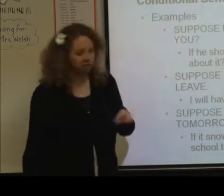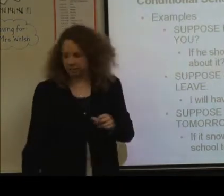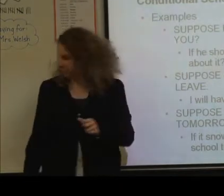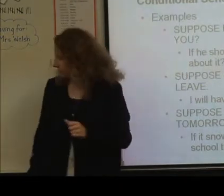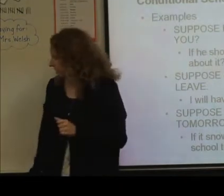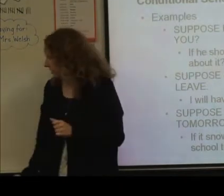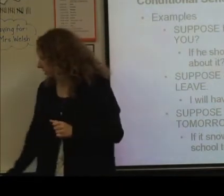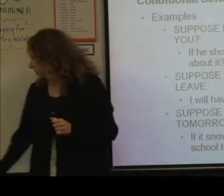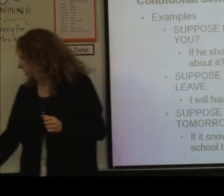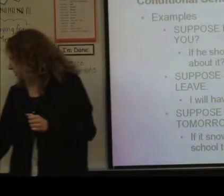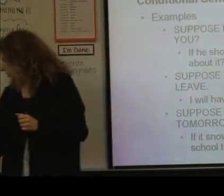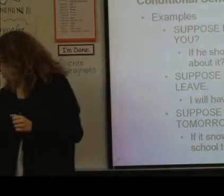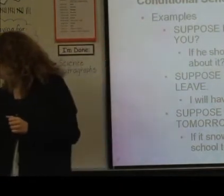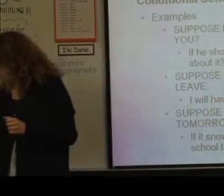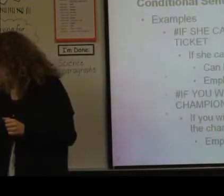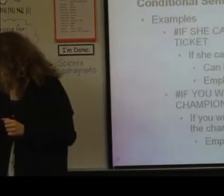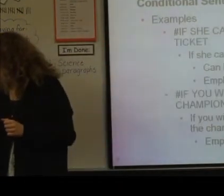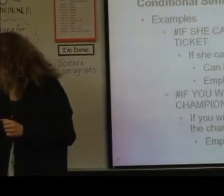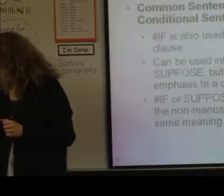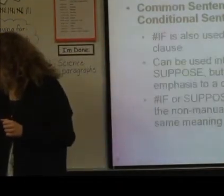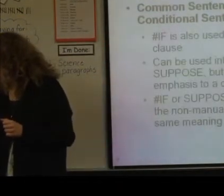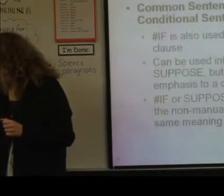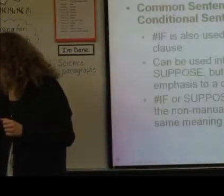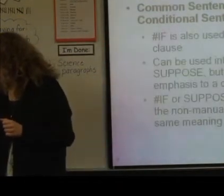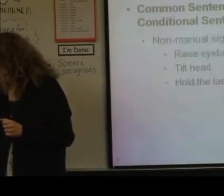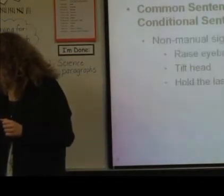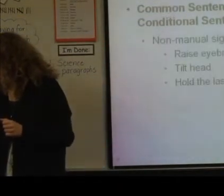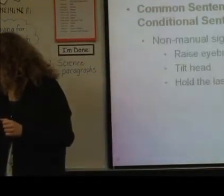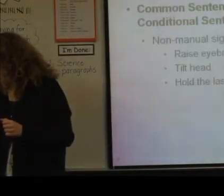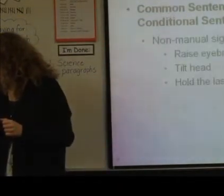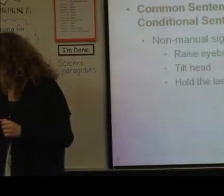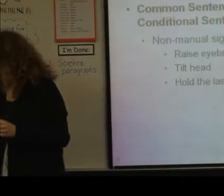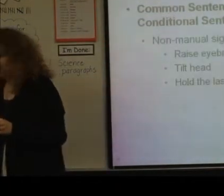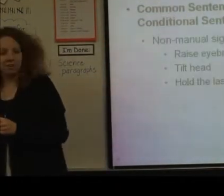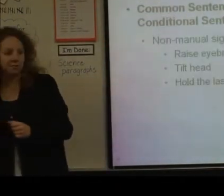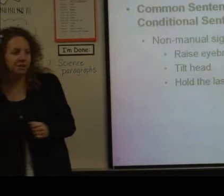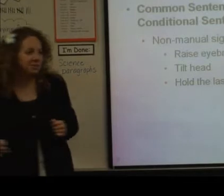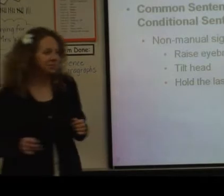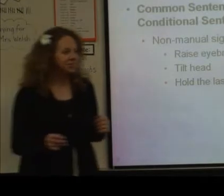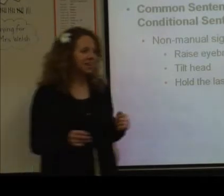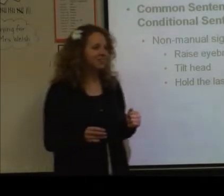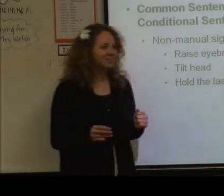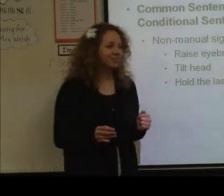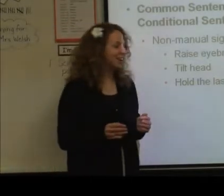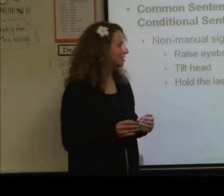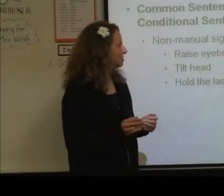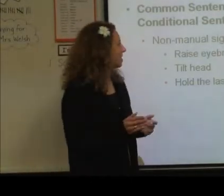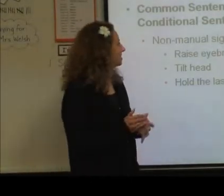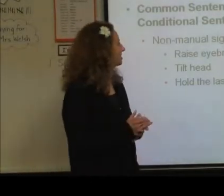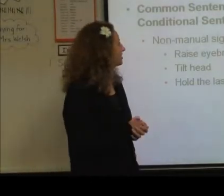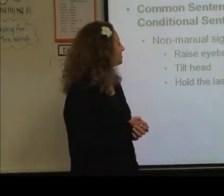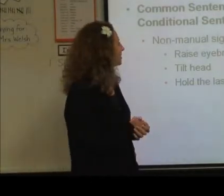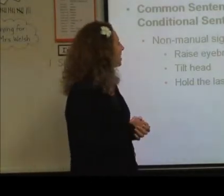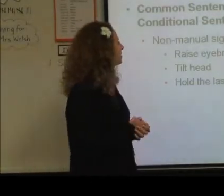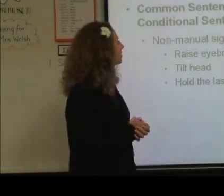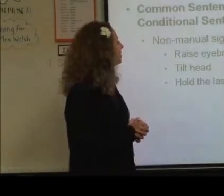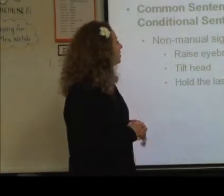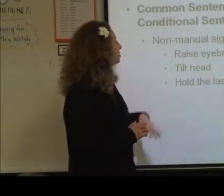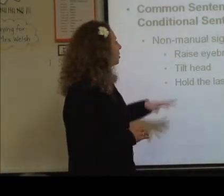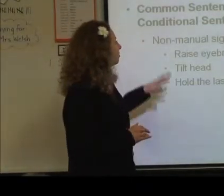Actually, slide that should be there would be the non-manual slide, so you can actually practice it. Okay, so